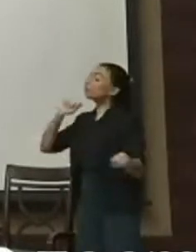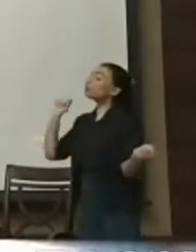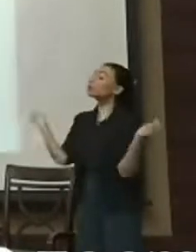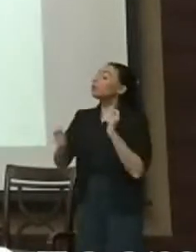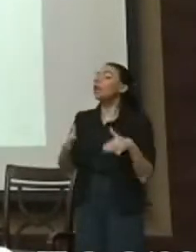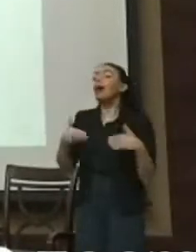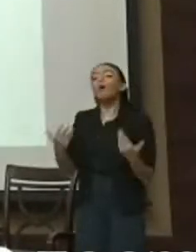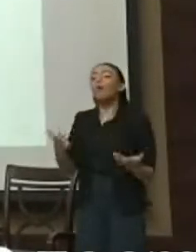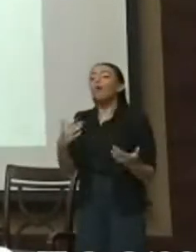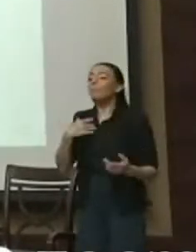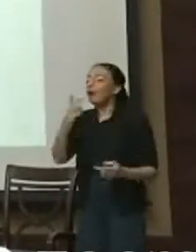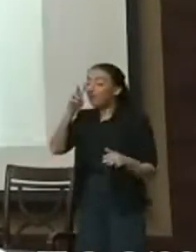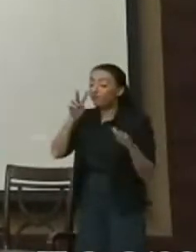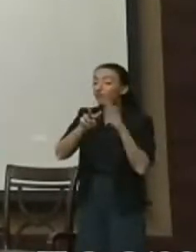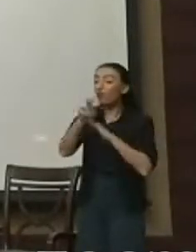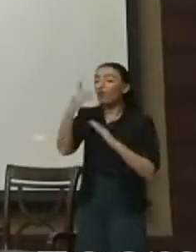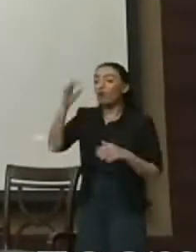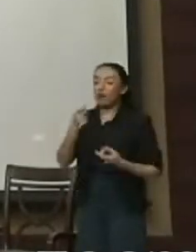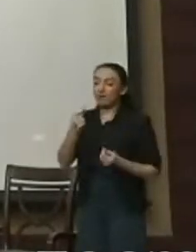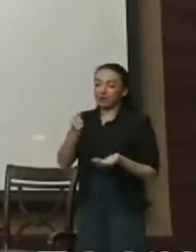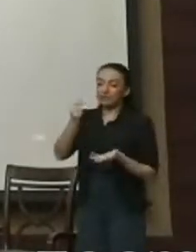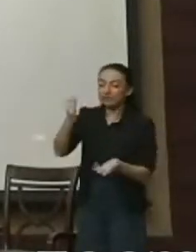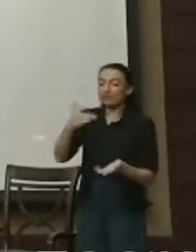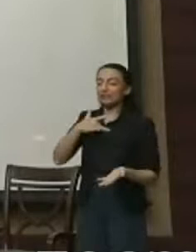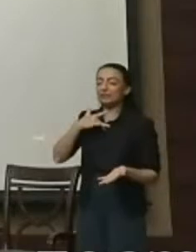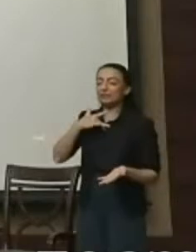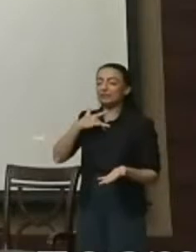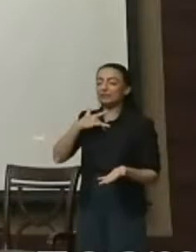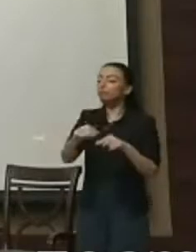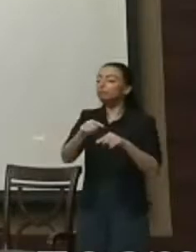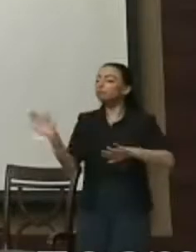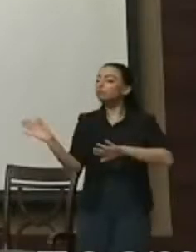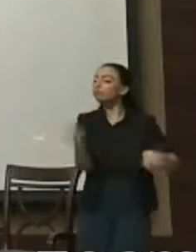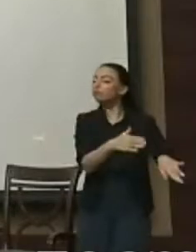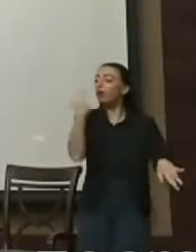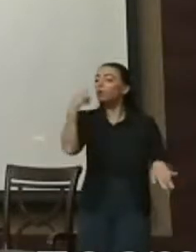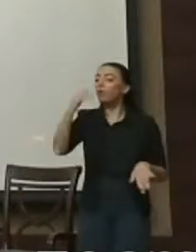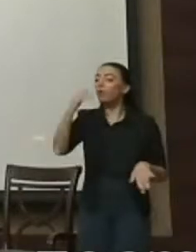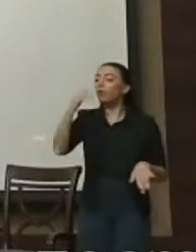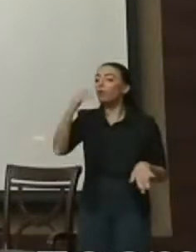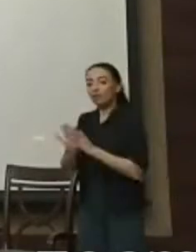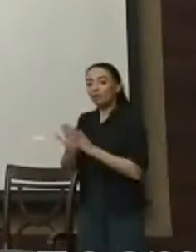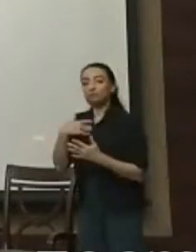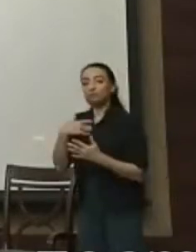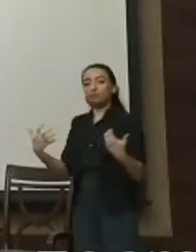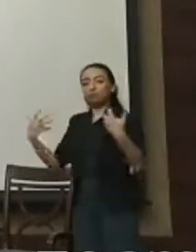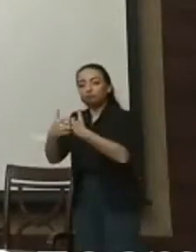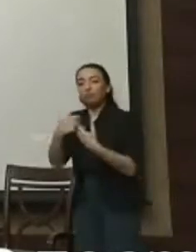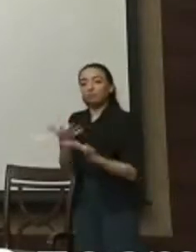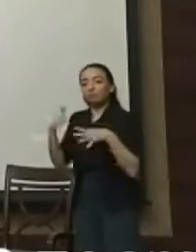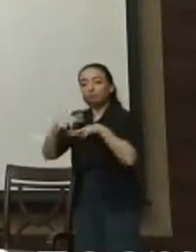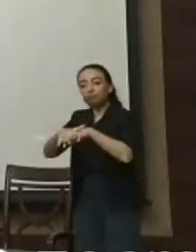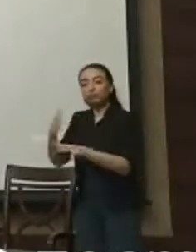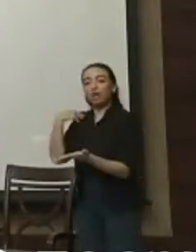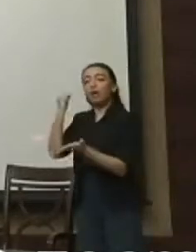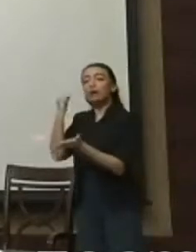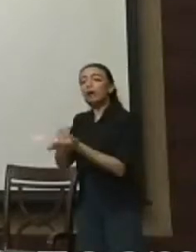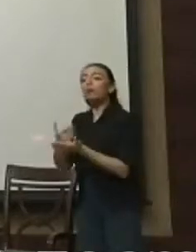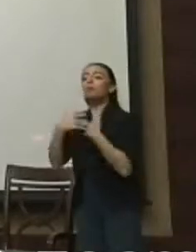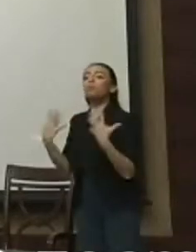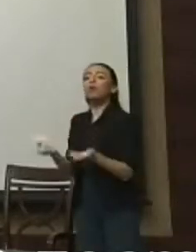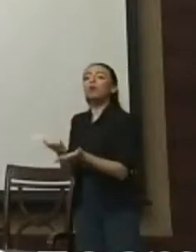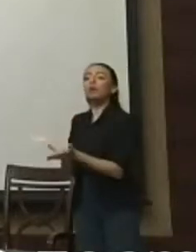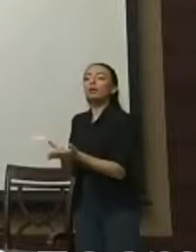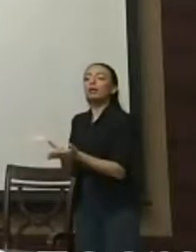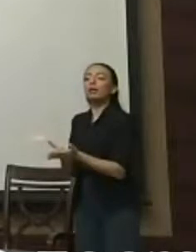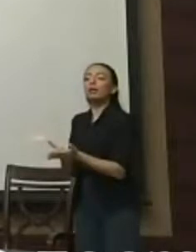this approach from charity, daya, to a development, participation, rights? What